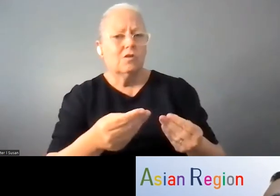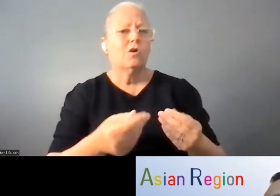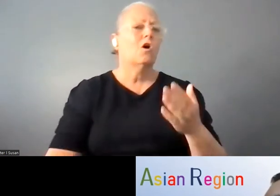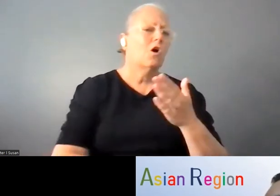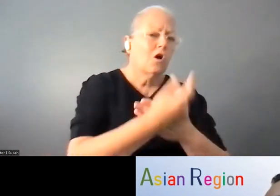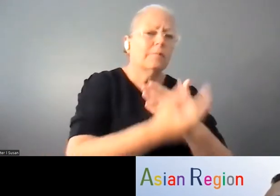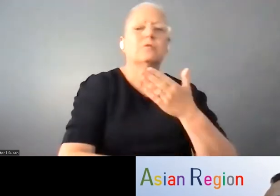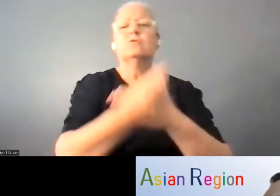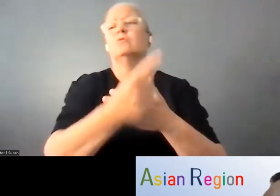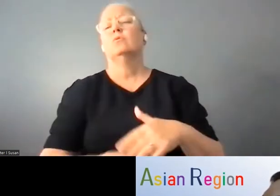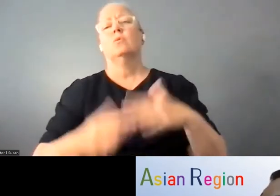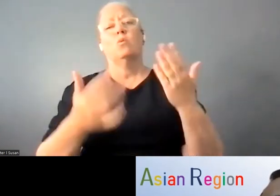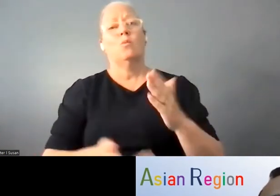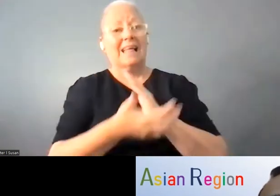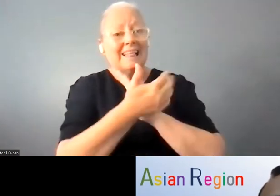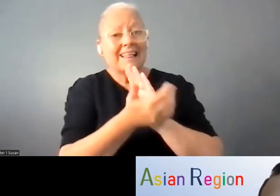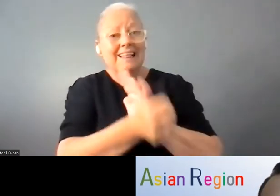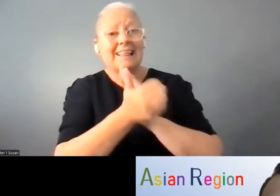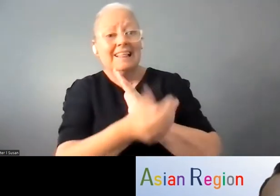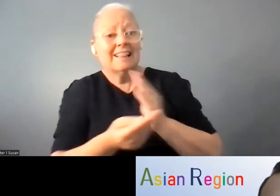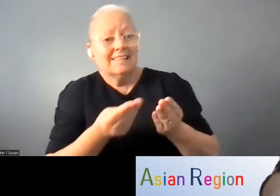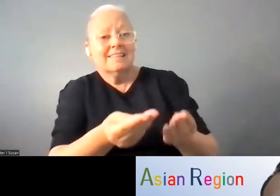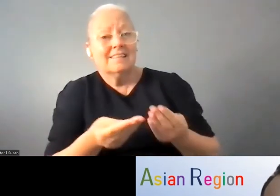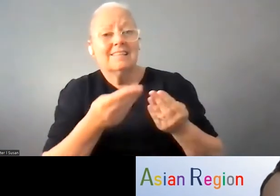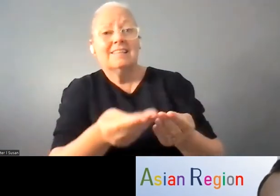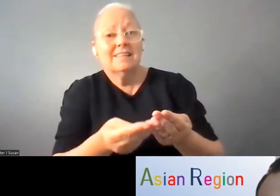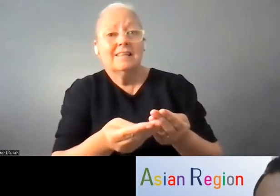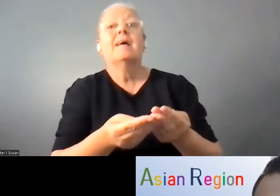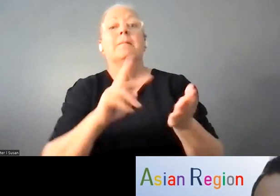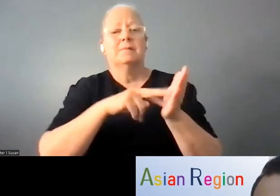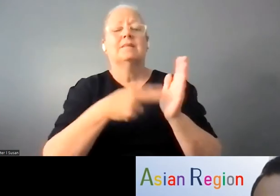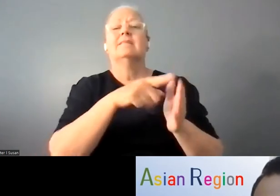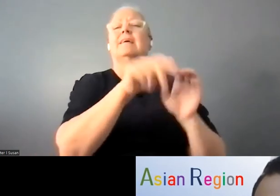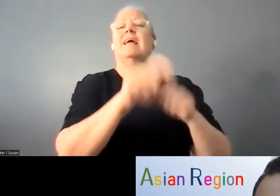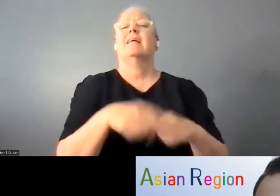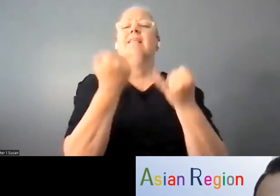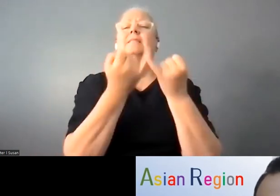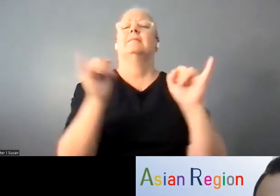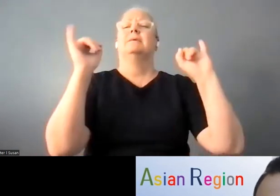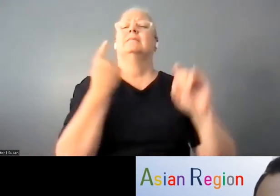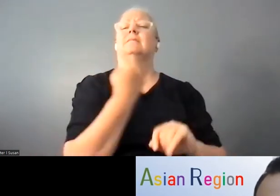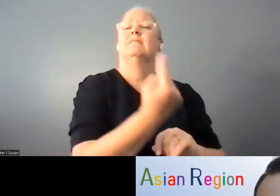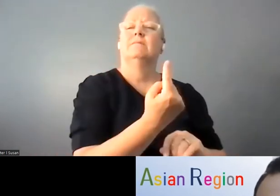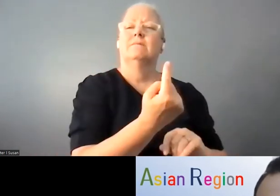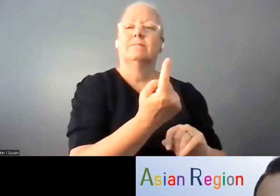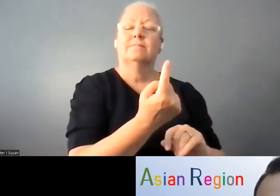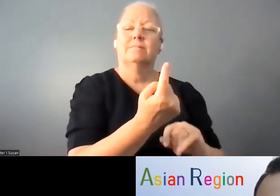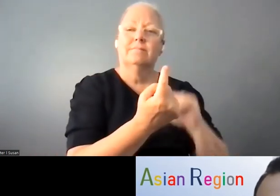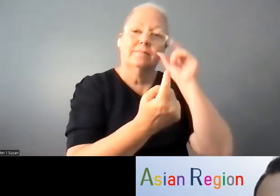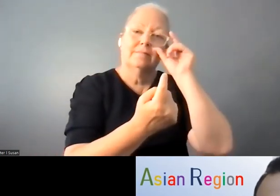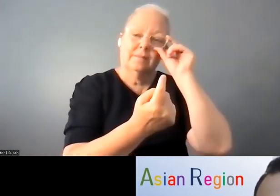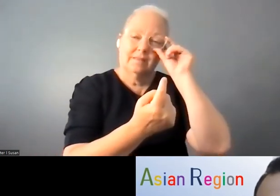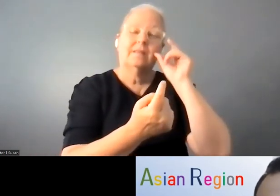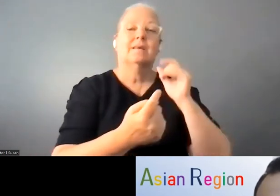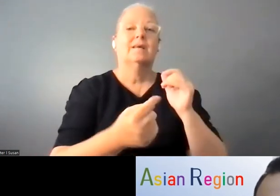skills that allow them to become independent. And aftercare remained one of those unaddressed